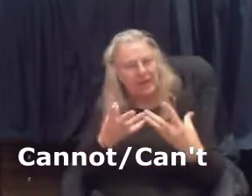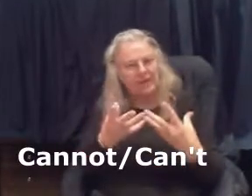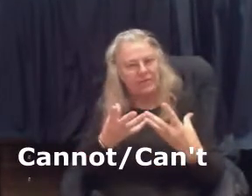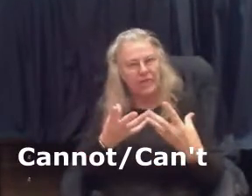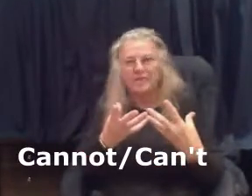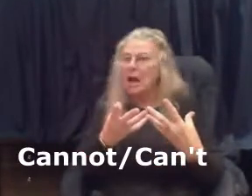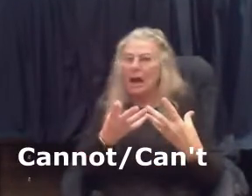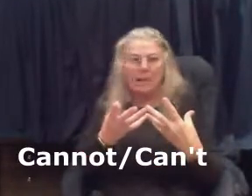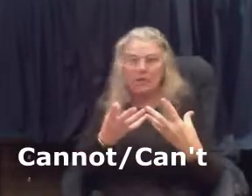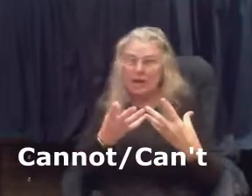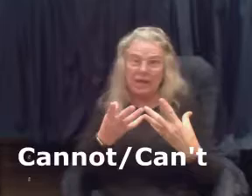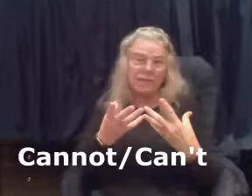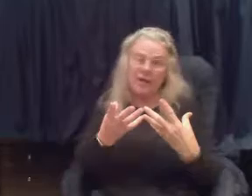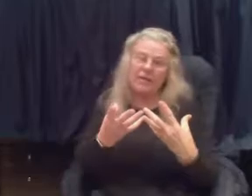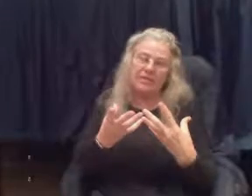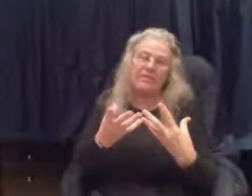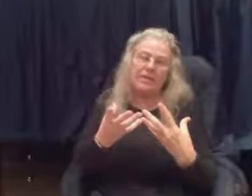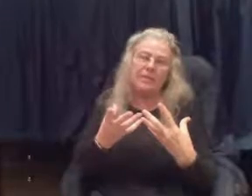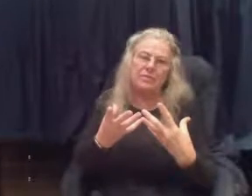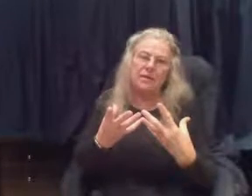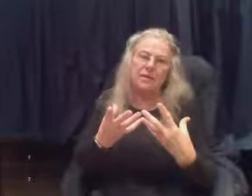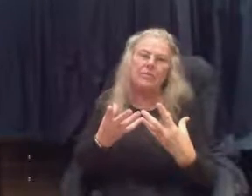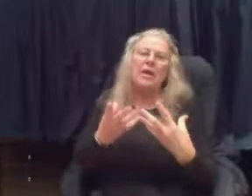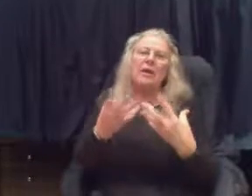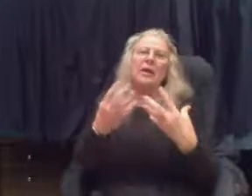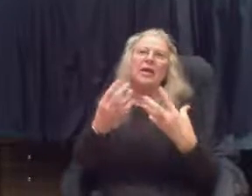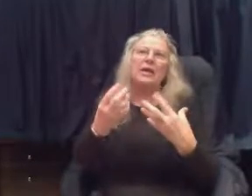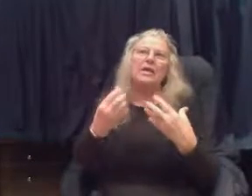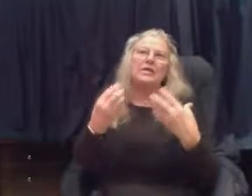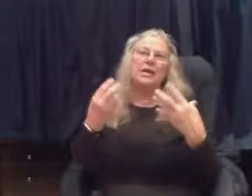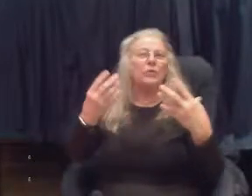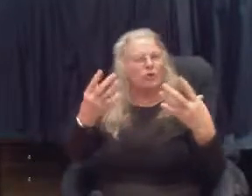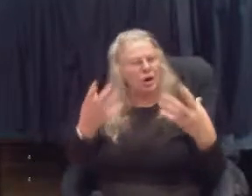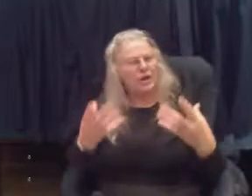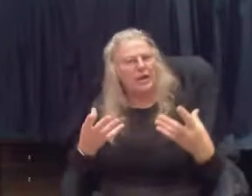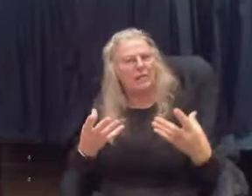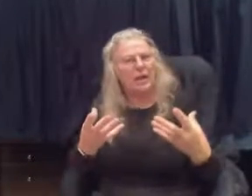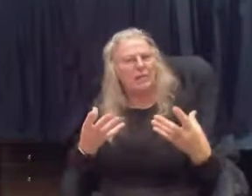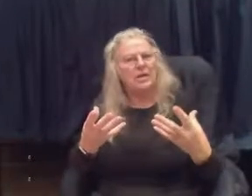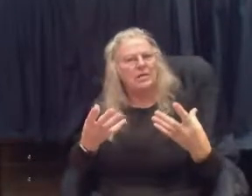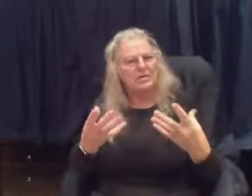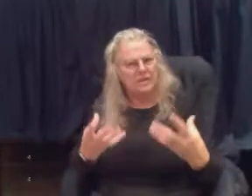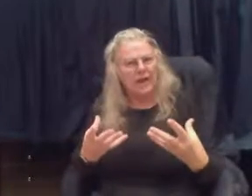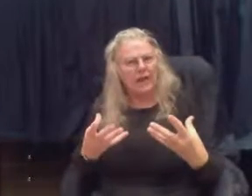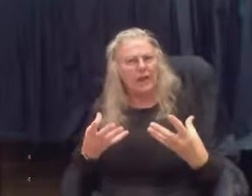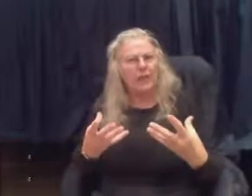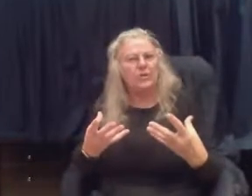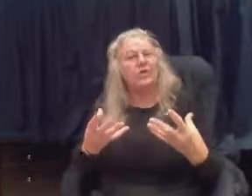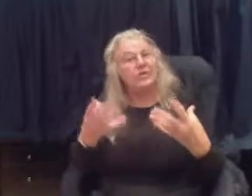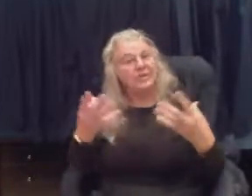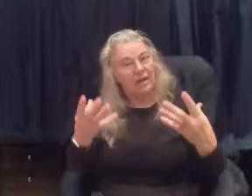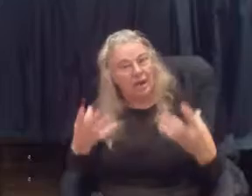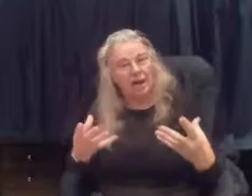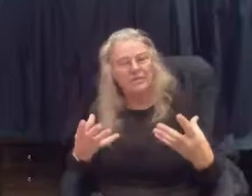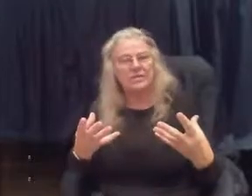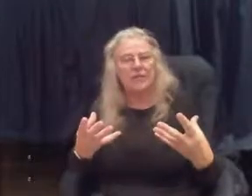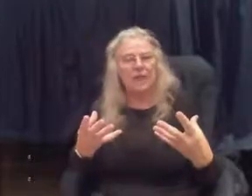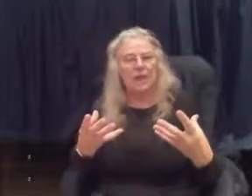negative things, I'm shaking my head at the same time. Anytime you're talking about sign language, it's a concept